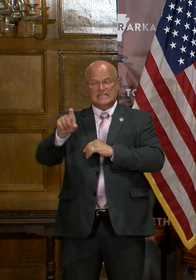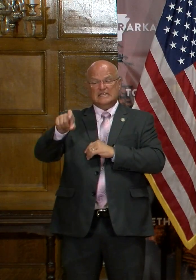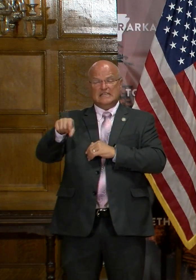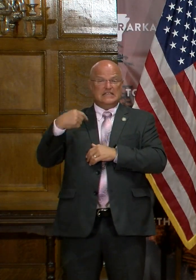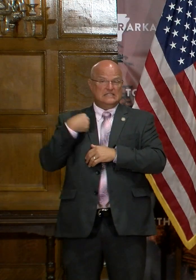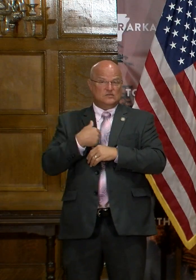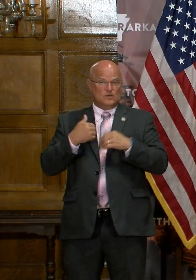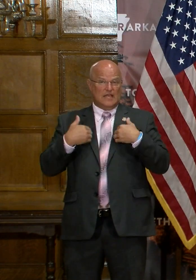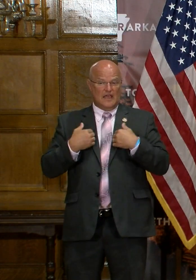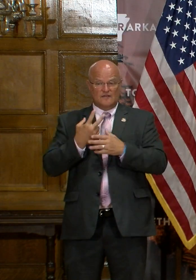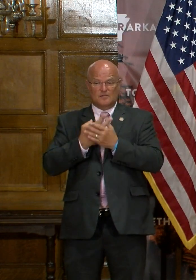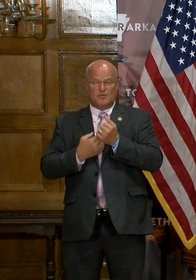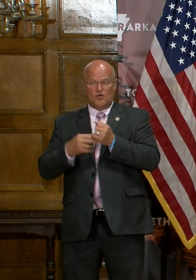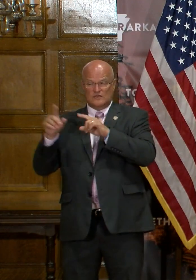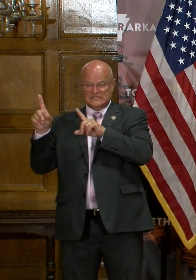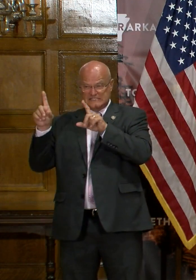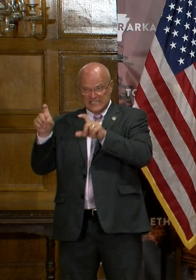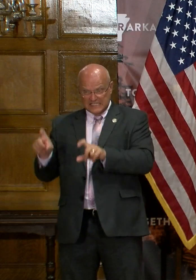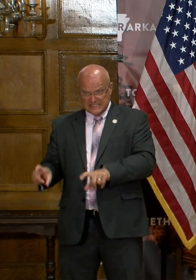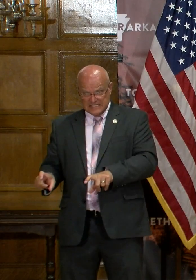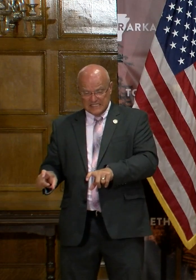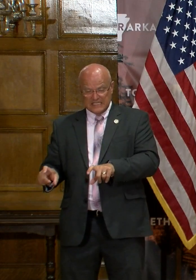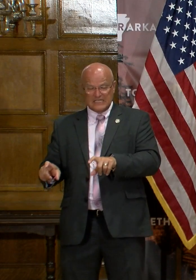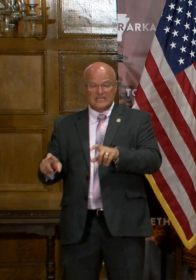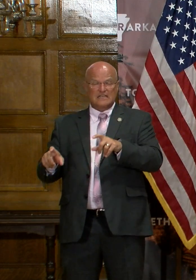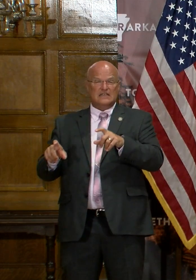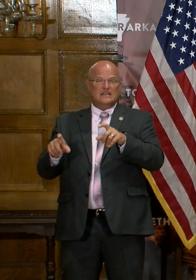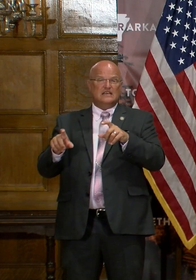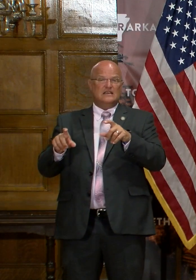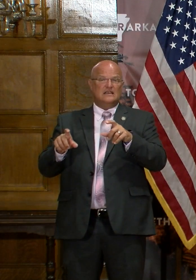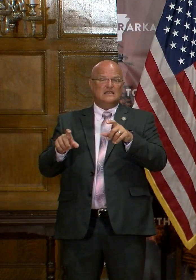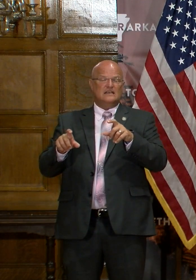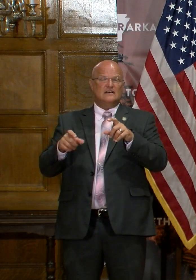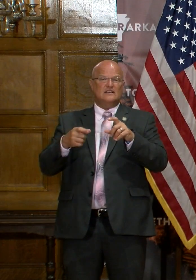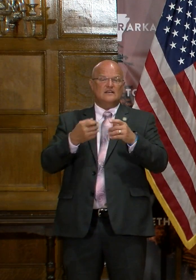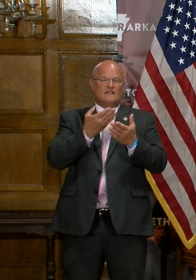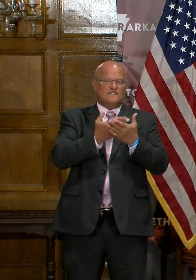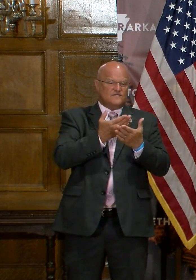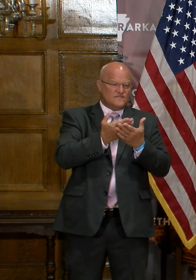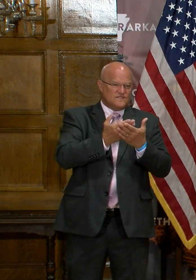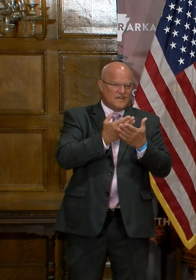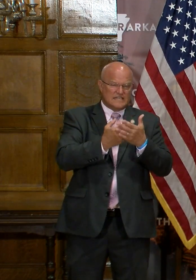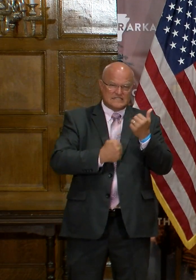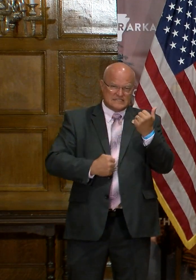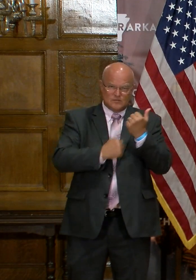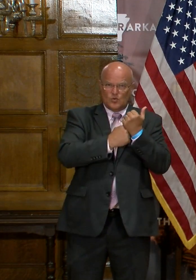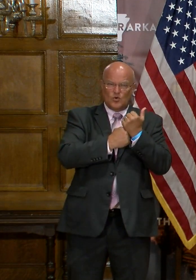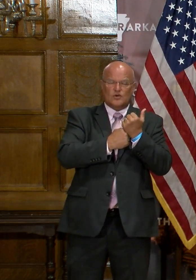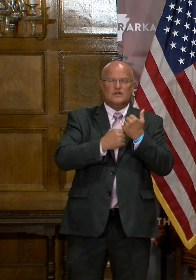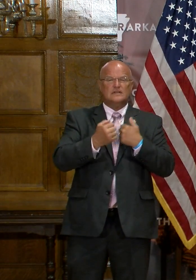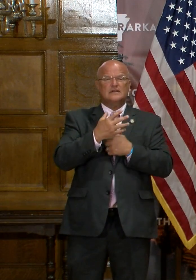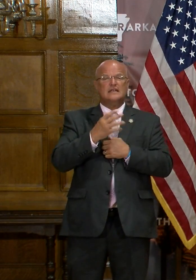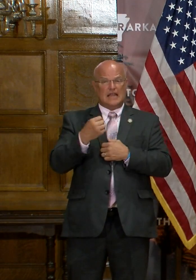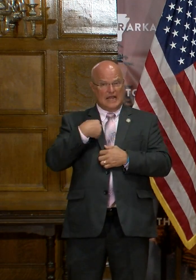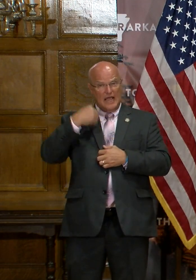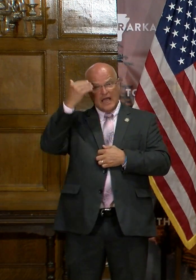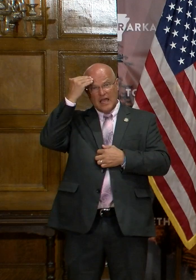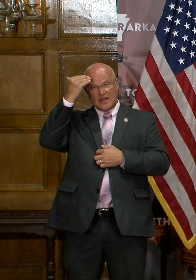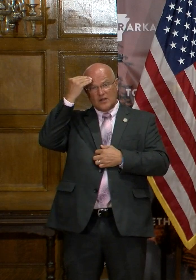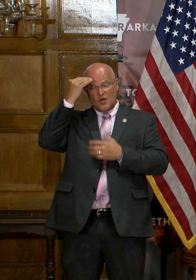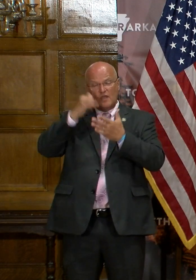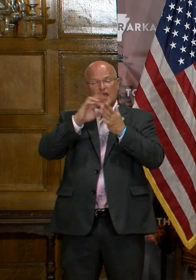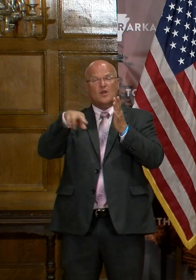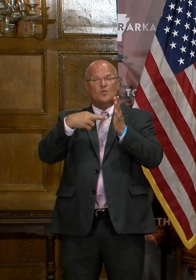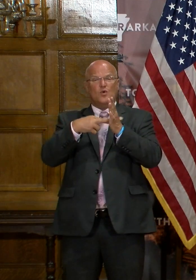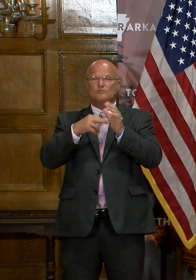needs that we have, both from testing, both from a funding standpoint, and I know that role